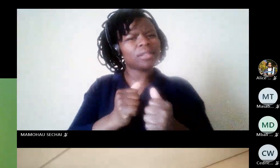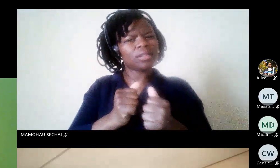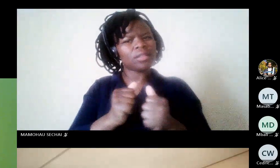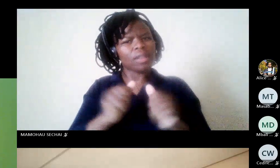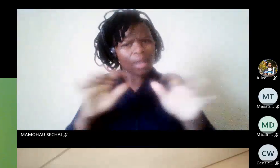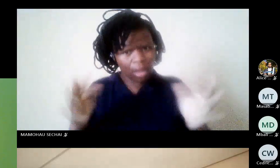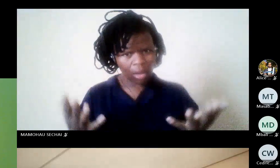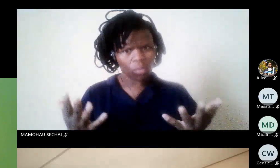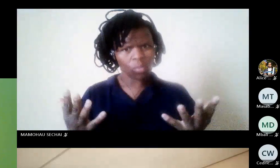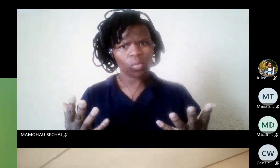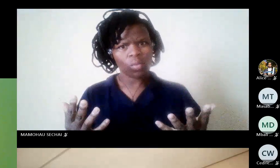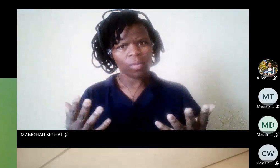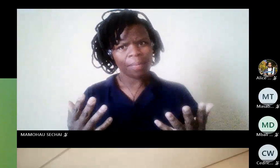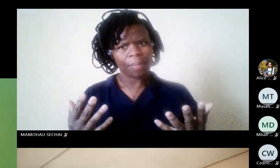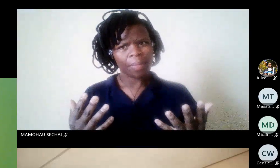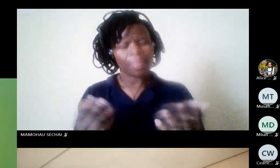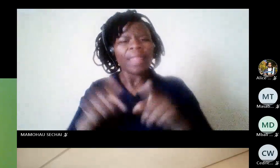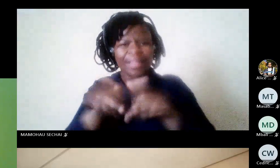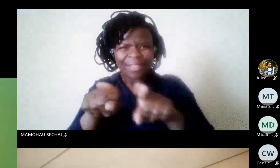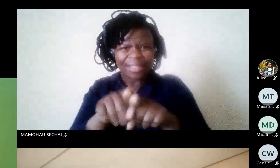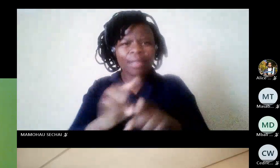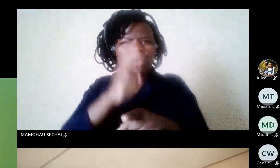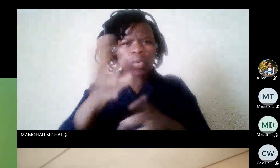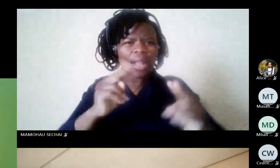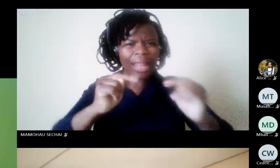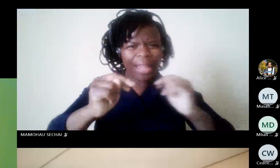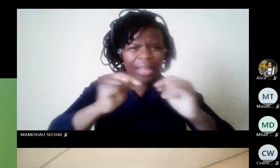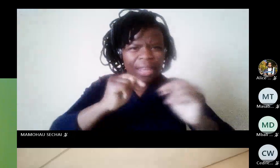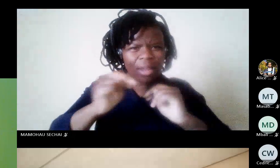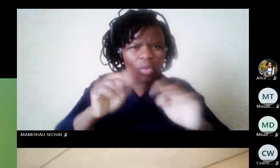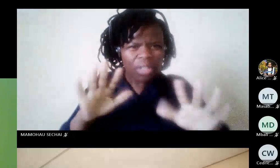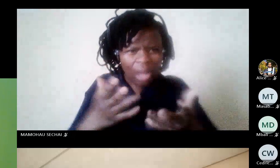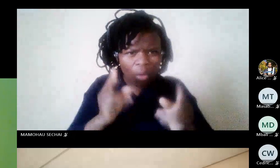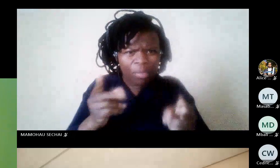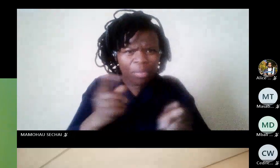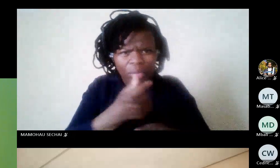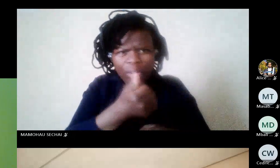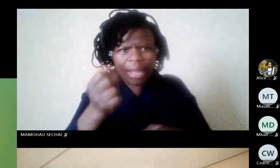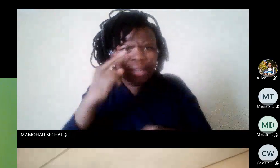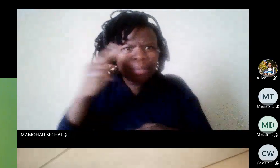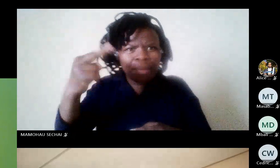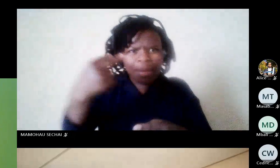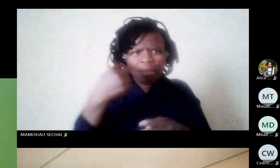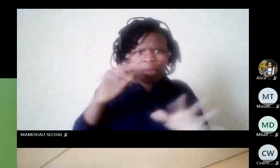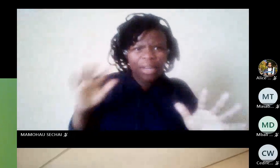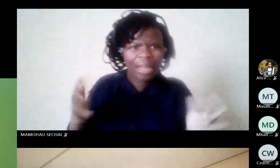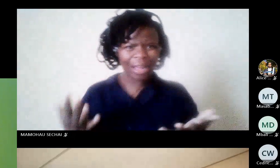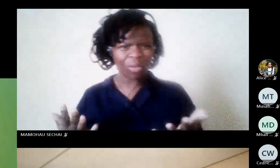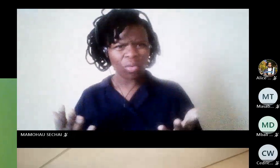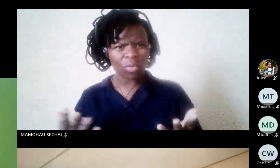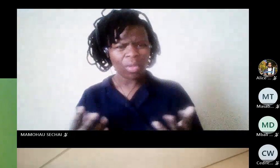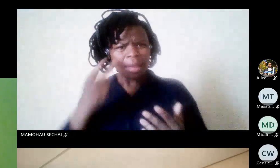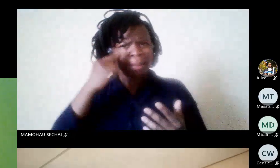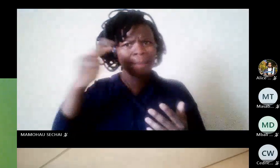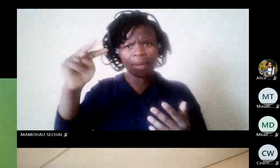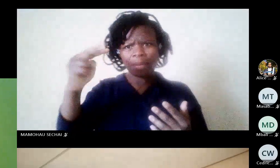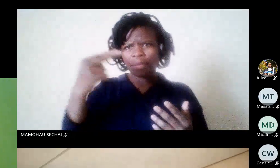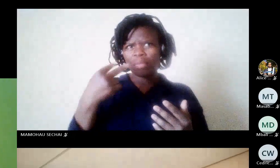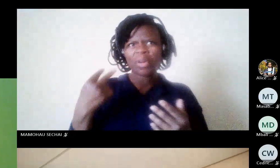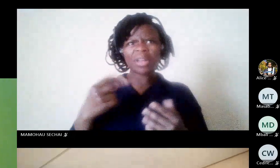how will you negotiate how other people see you? Would they see you as less? Would they start bullying